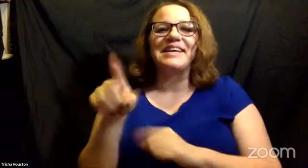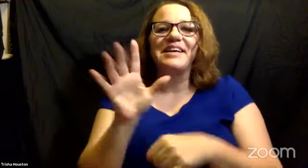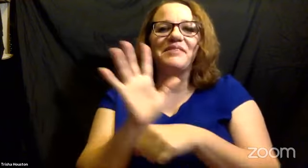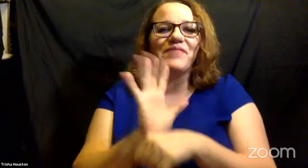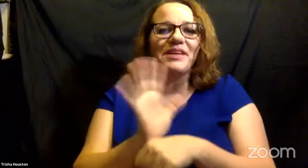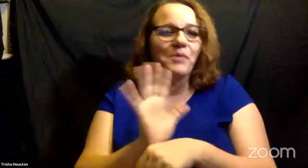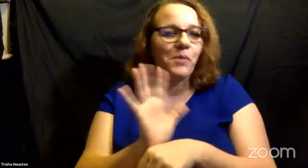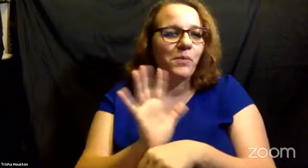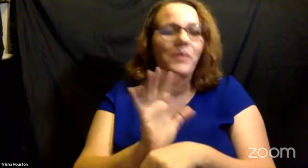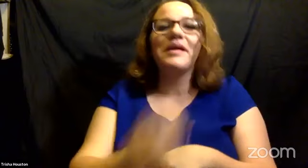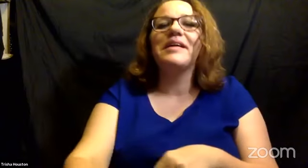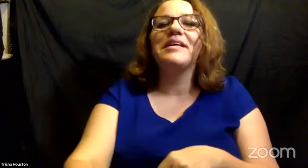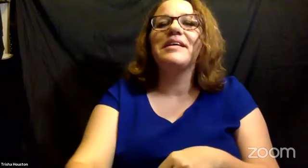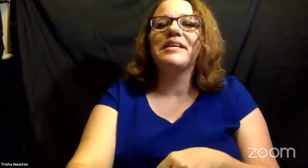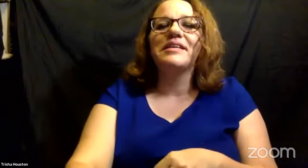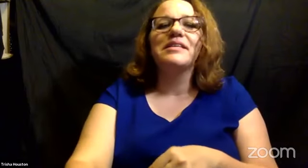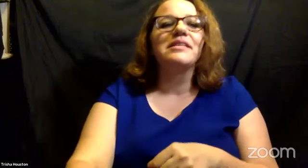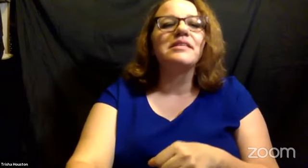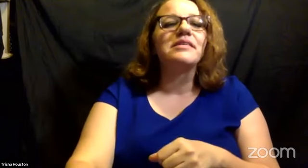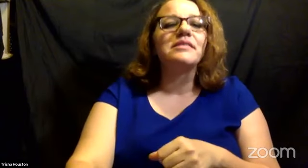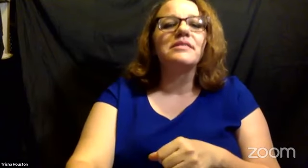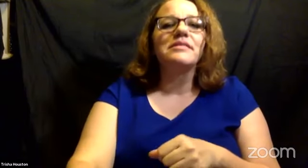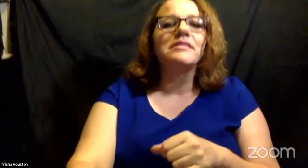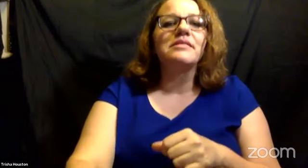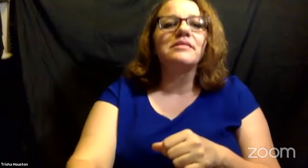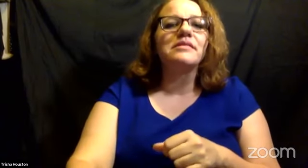DHHSC staff sent a video.